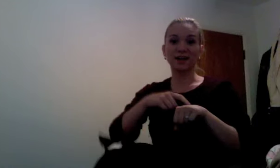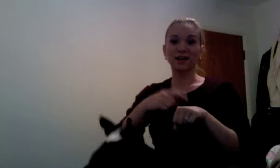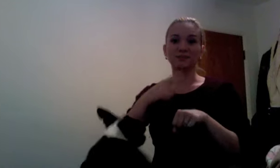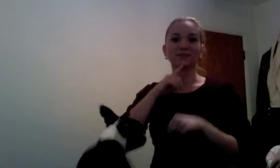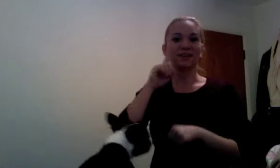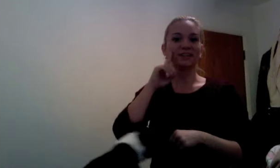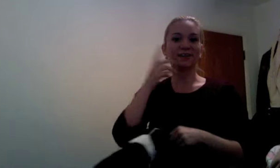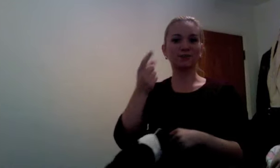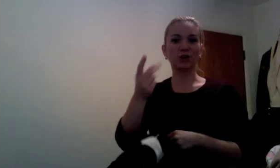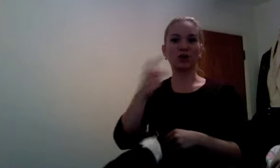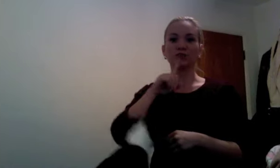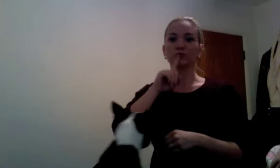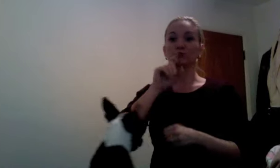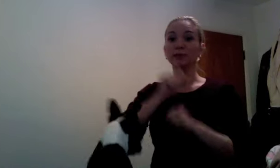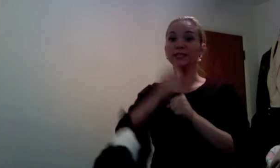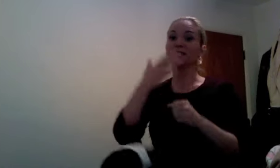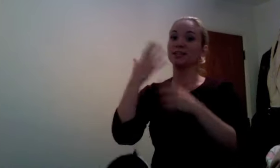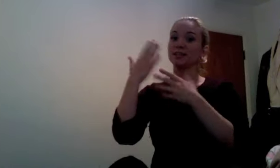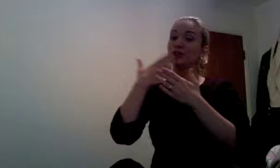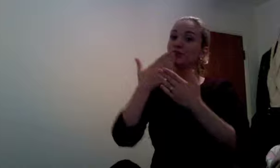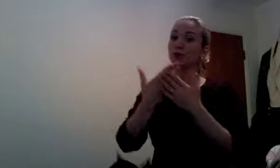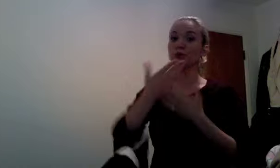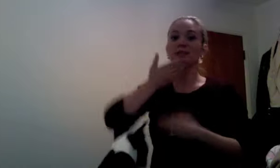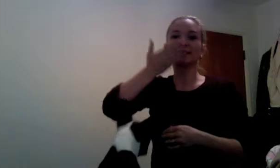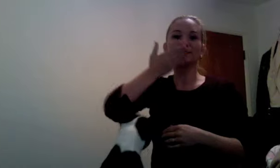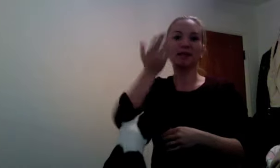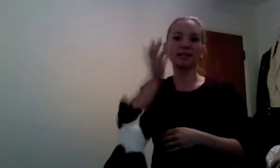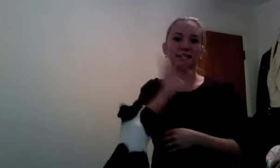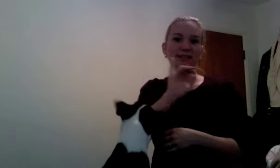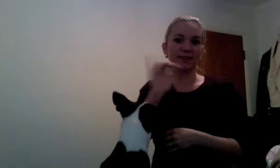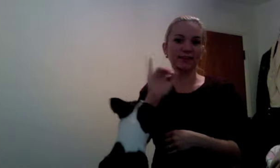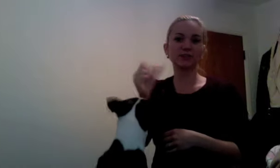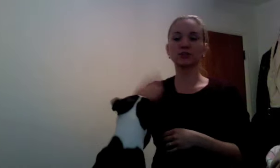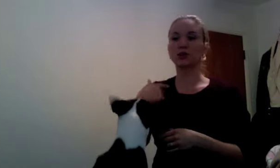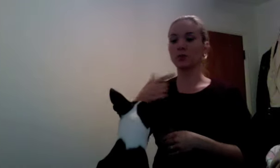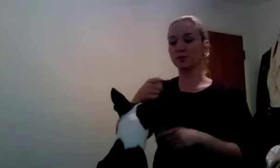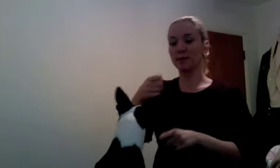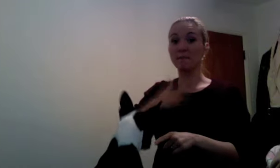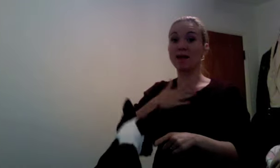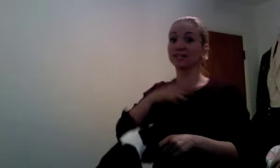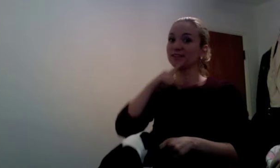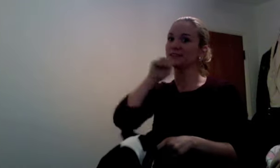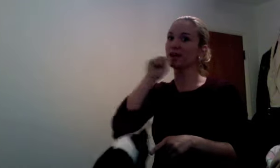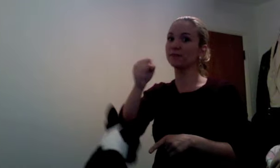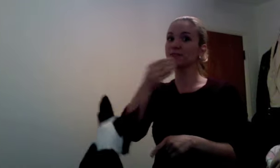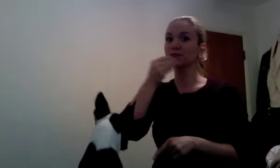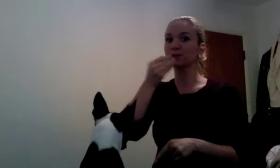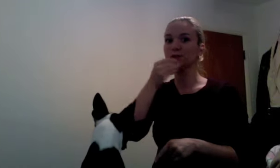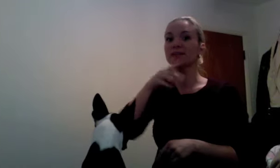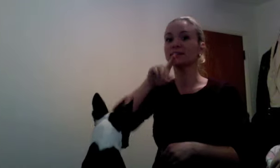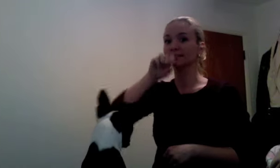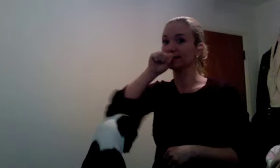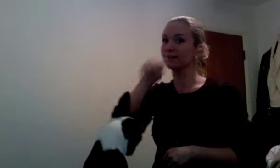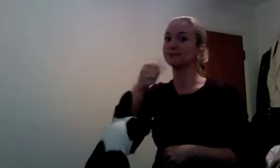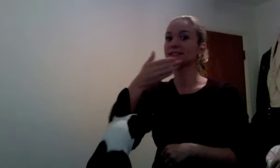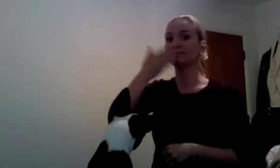Oftentimes, a deaf dog is really good with smelling things. So mine loves food, loves